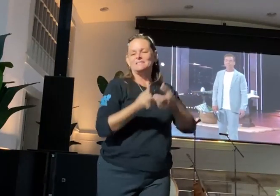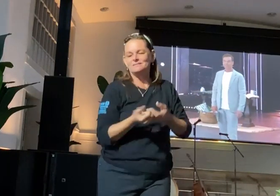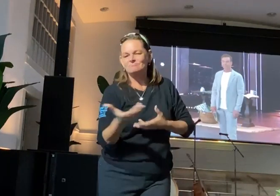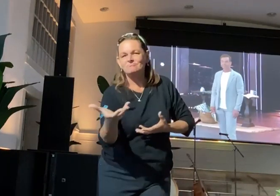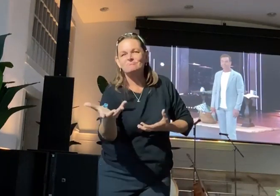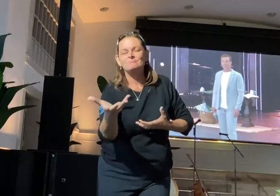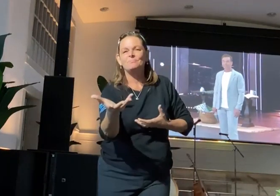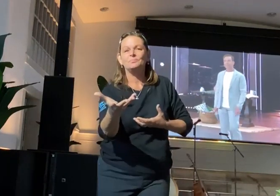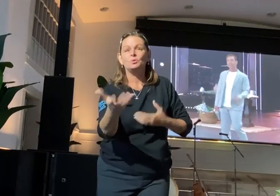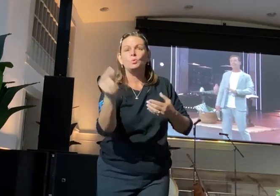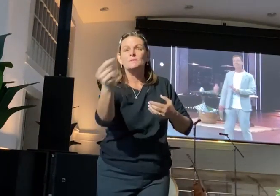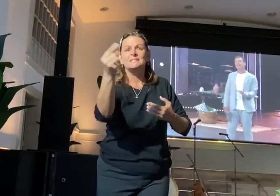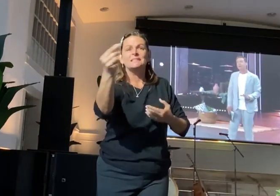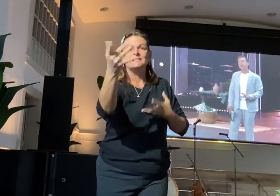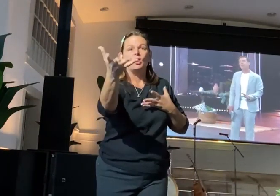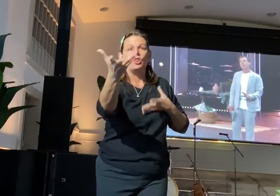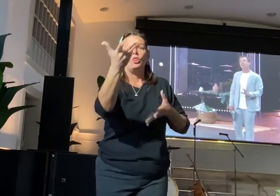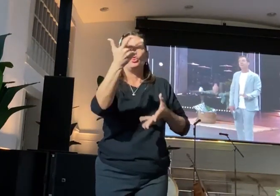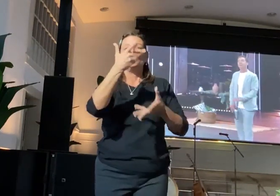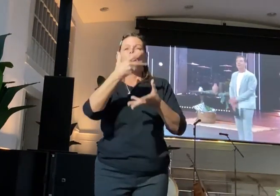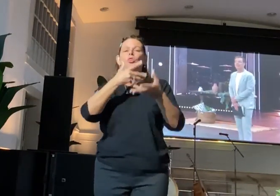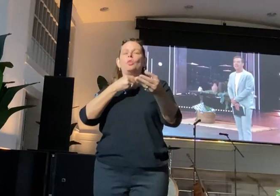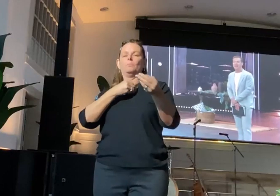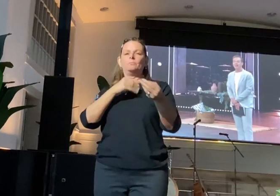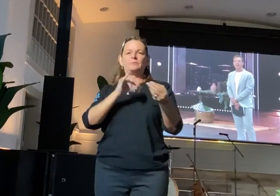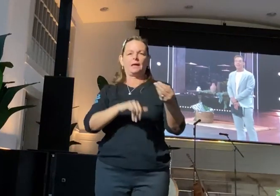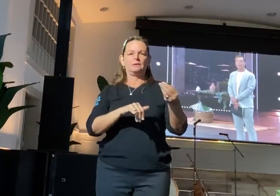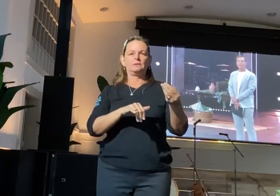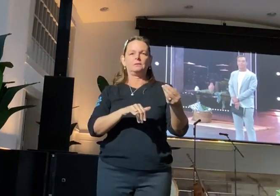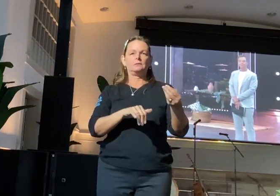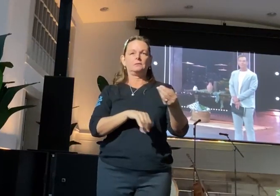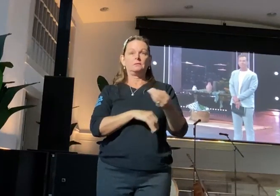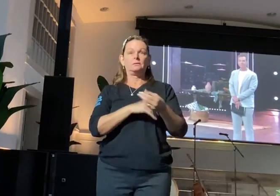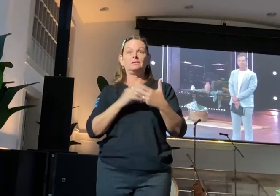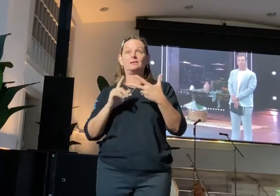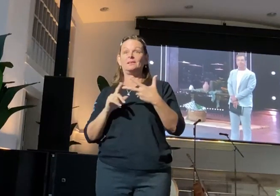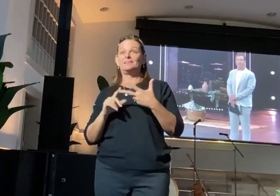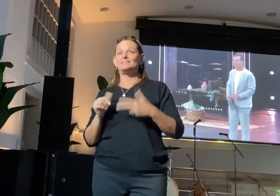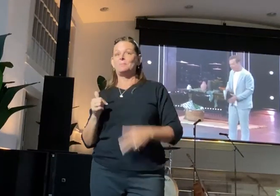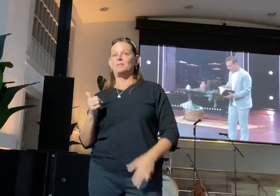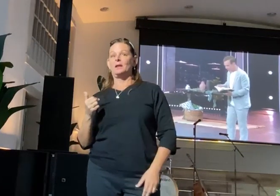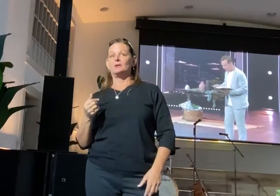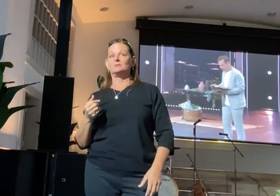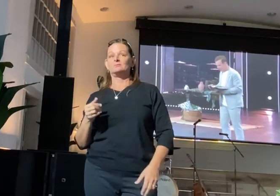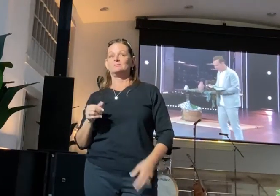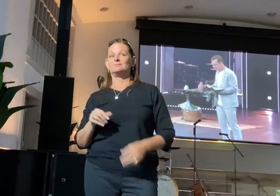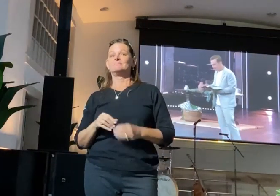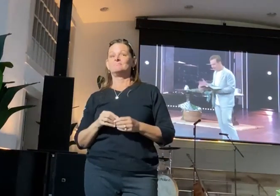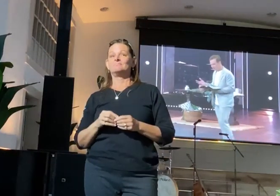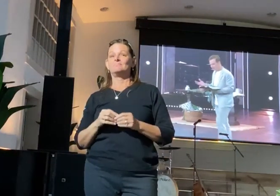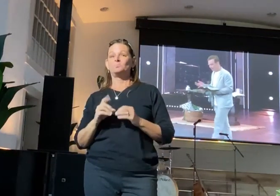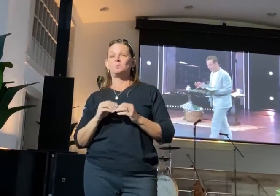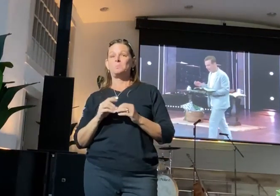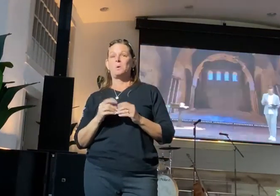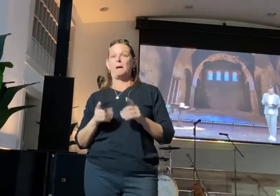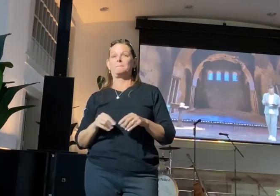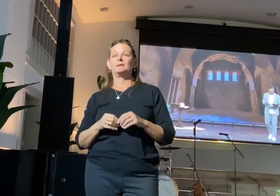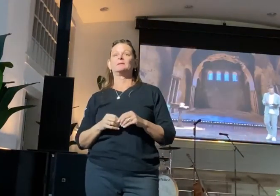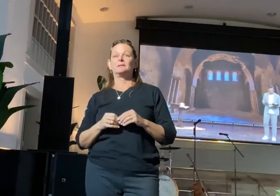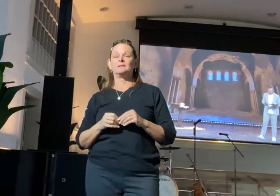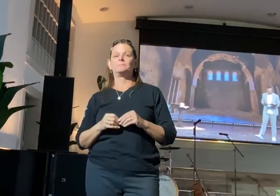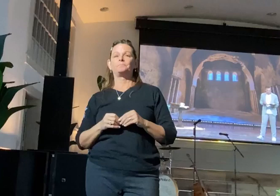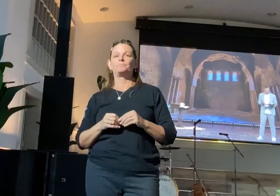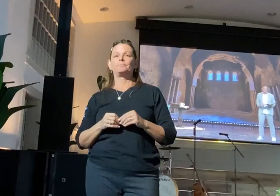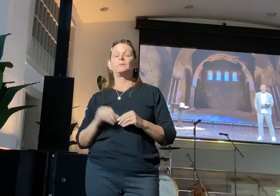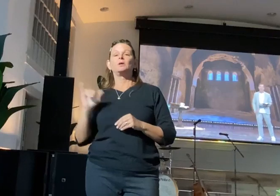sin. But that's not the only thing that took place that night in the upper room. There was another event that took place that